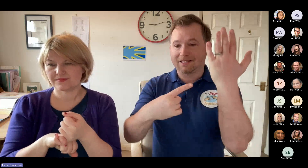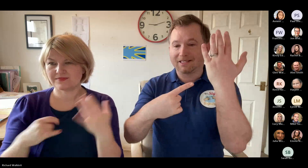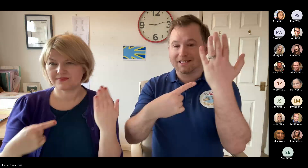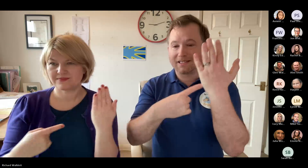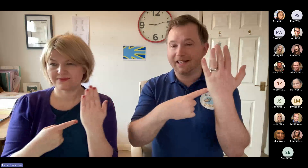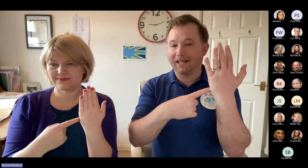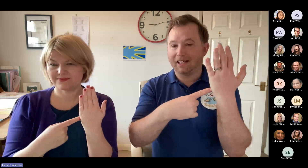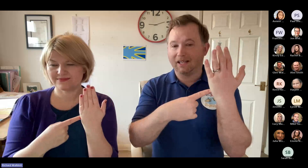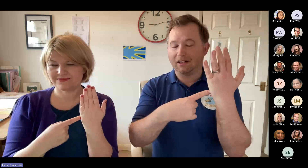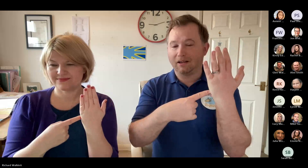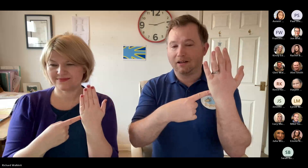T.